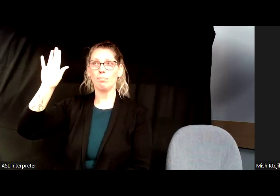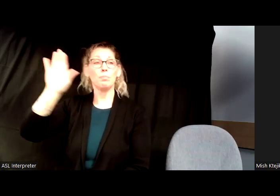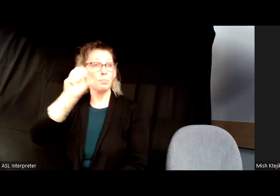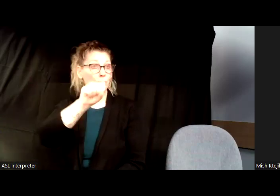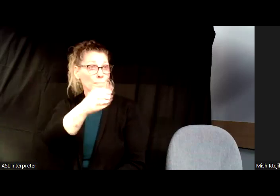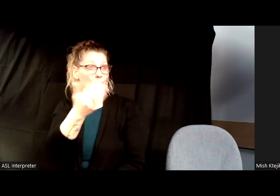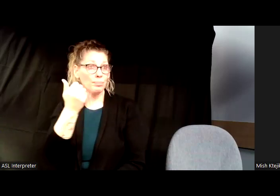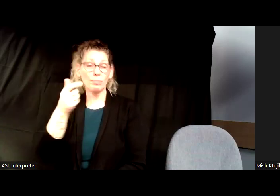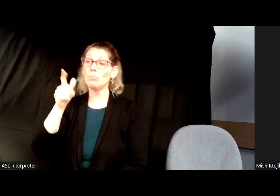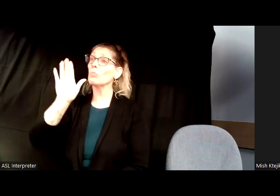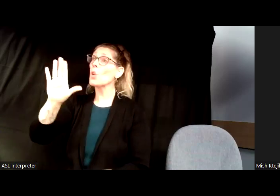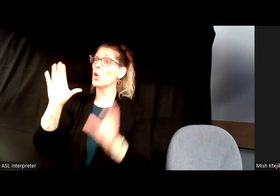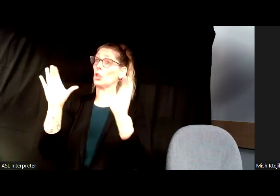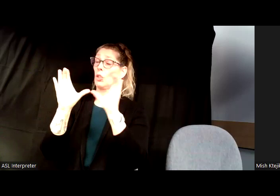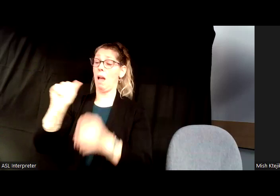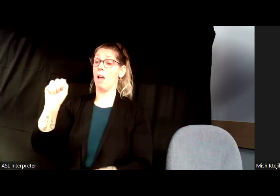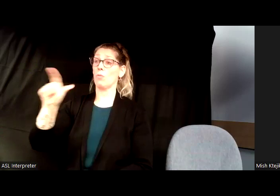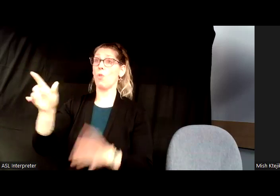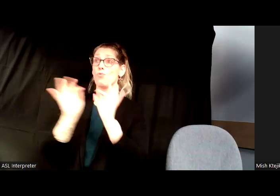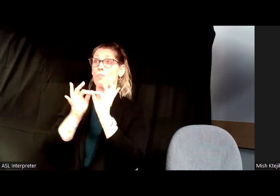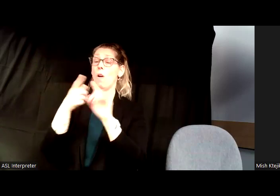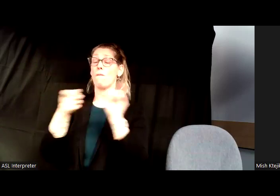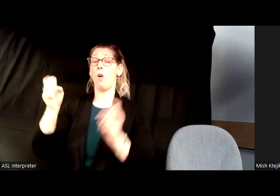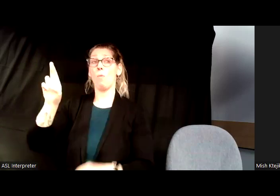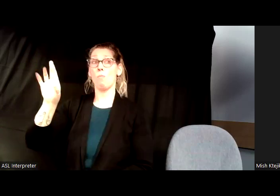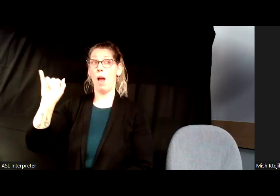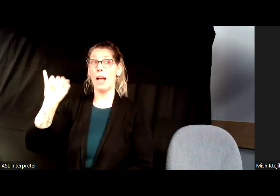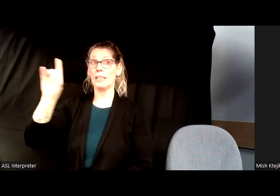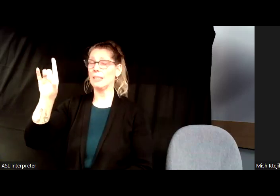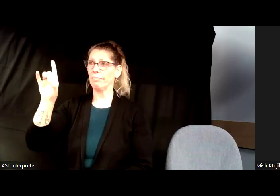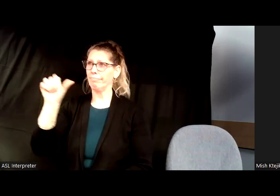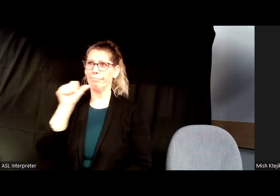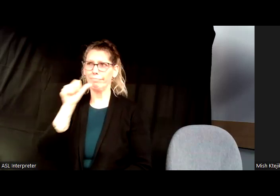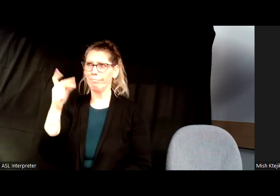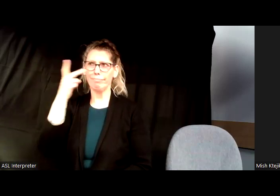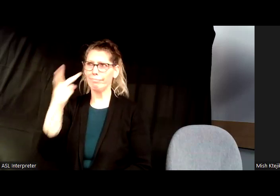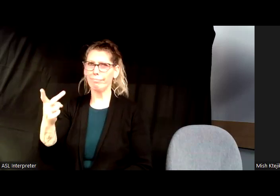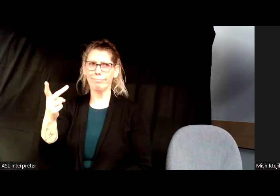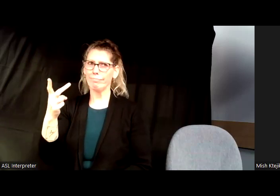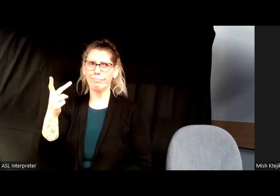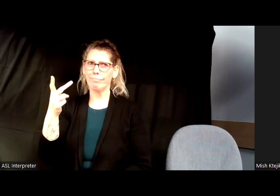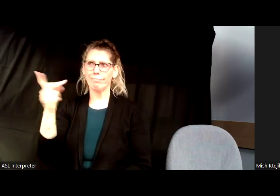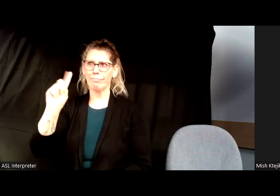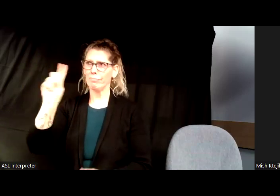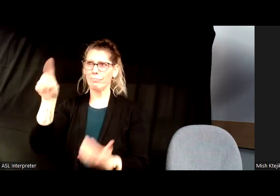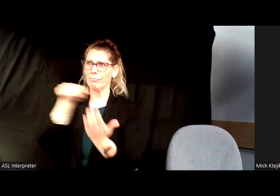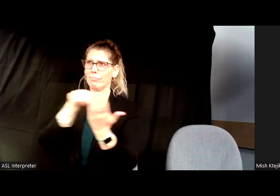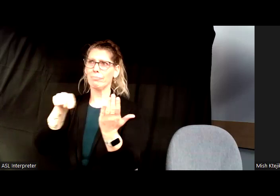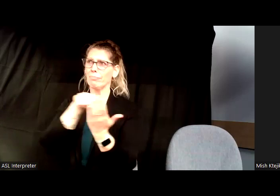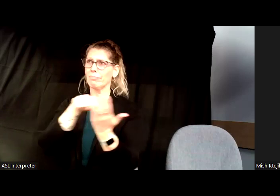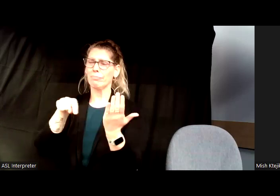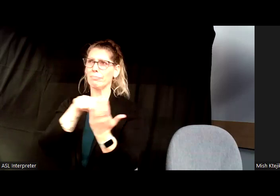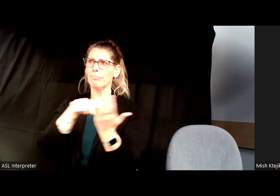Yes, Sammy? the certification ASL interpreting from RID. I'm not seeing it on the supervisory list,